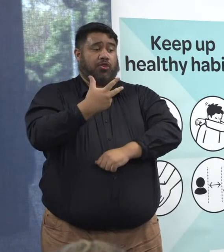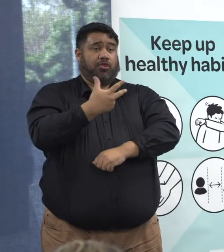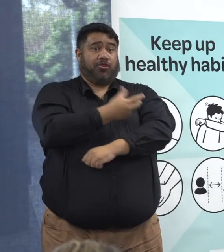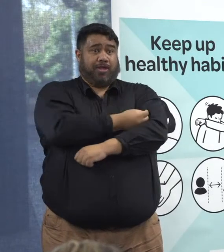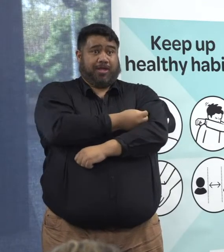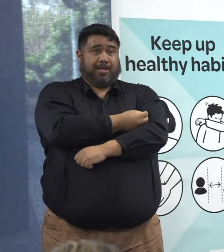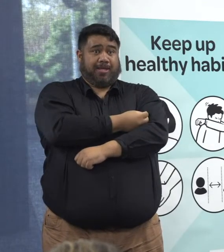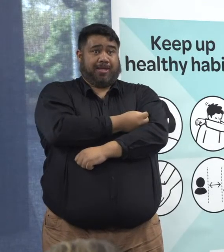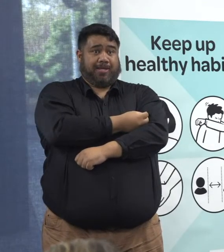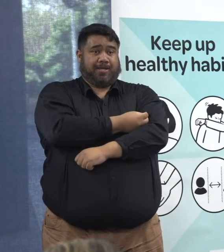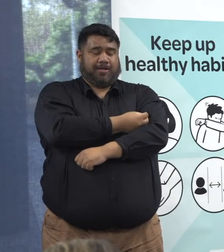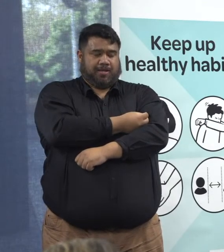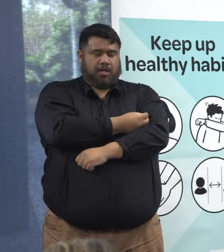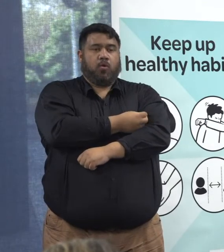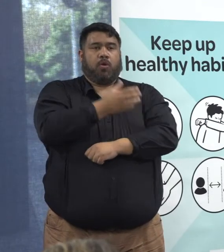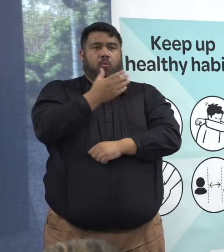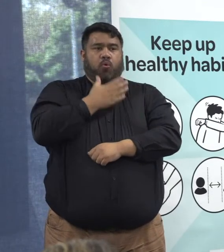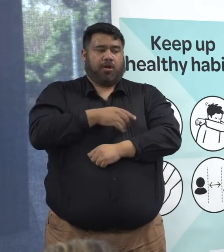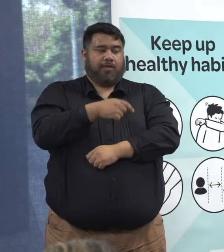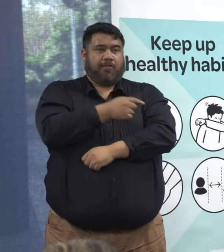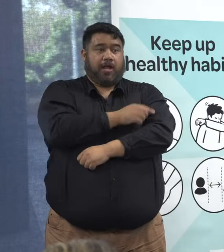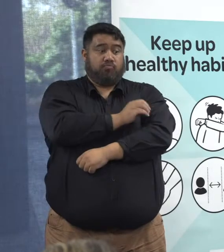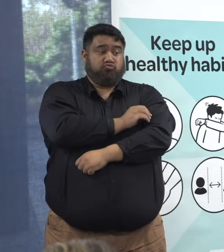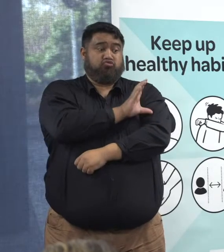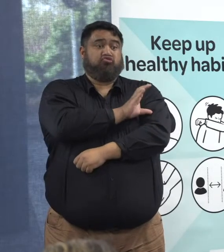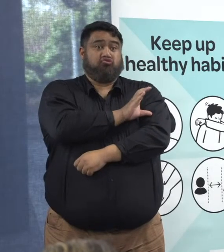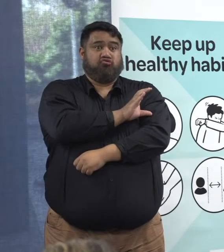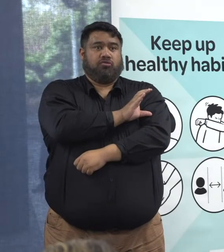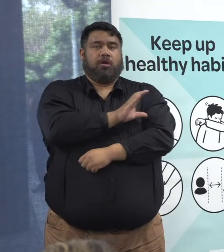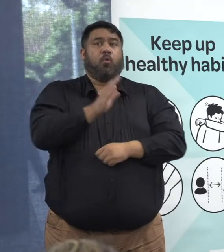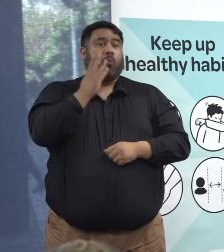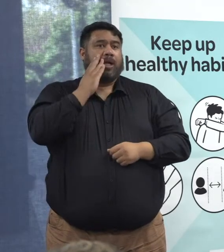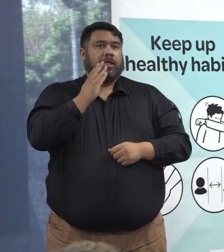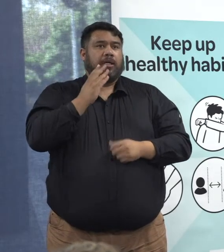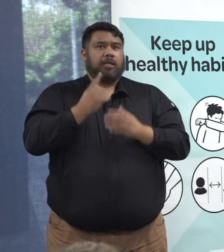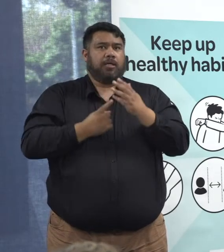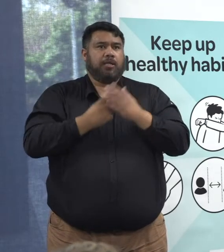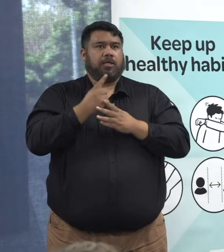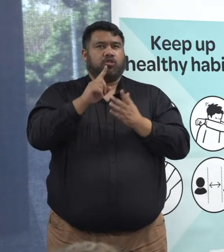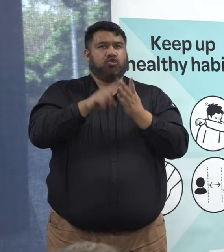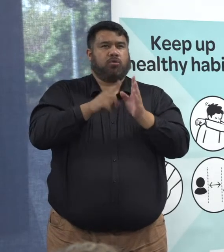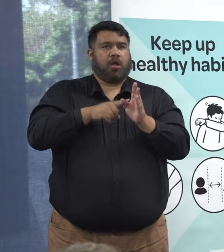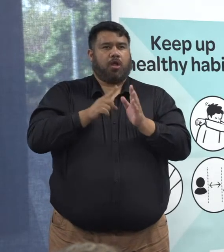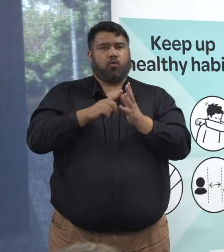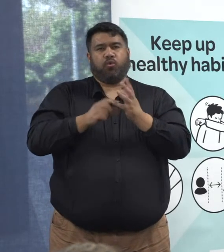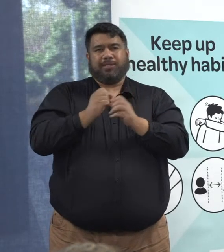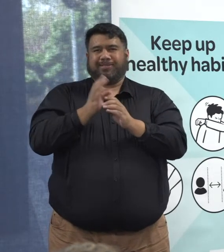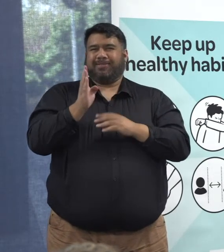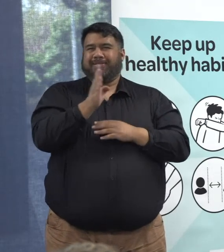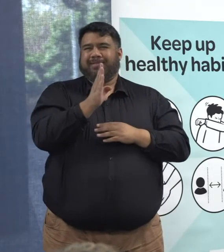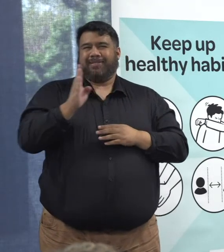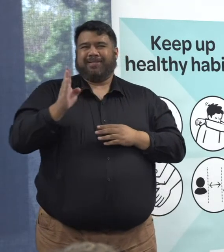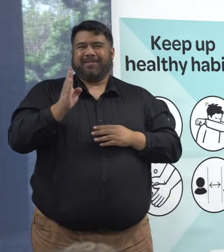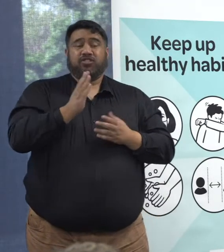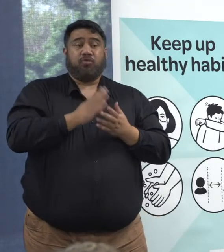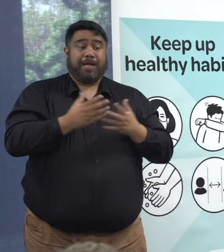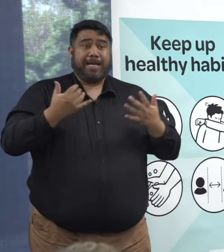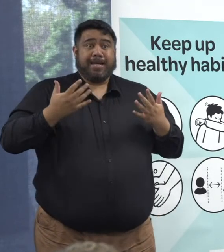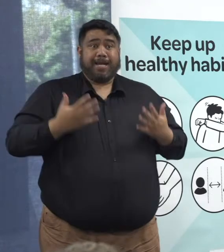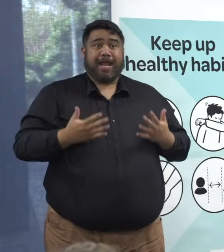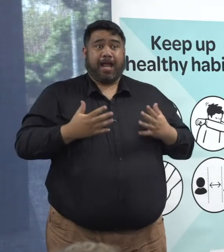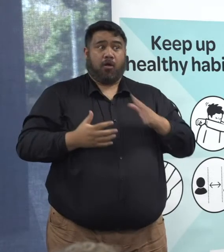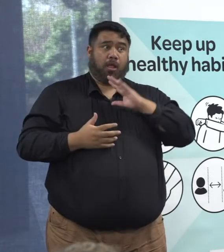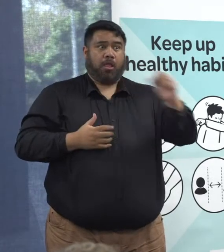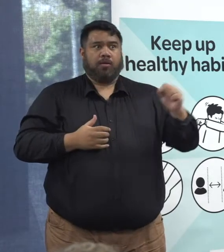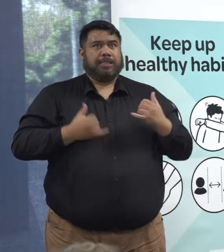of that winter peak, projected winter peak of Omicron. And that's not till July and August. So there's no hurry to get people that